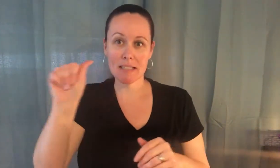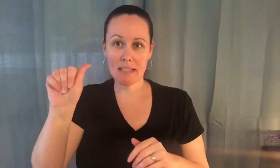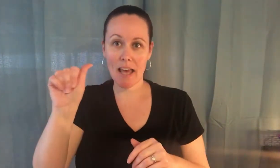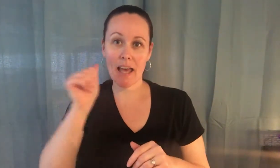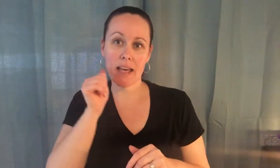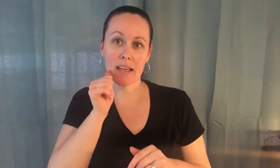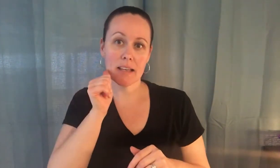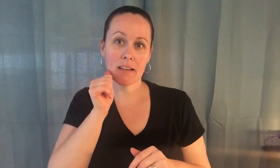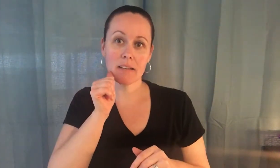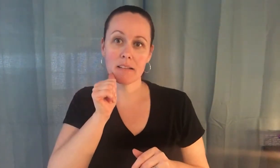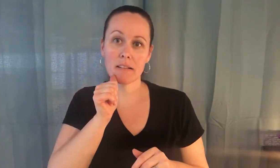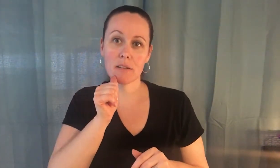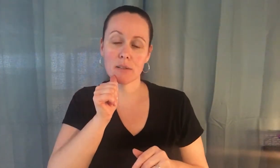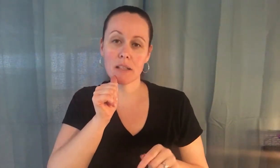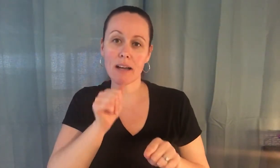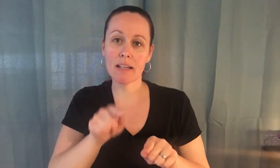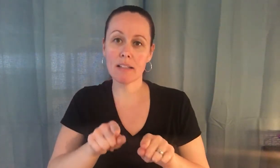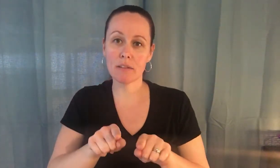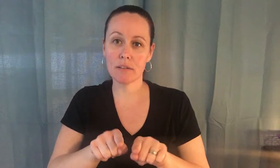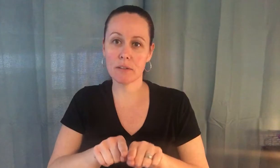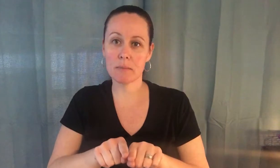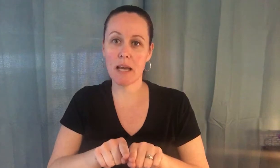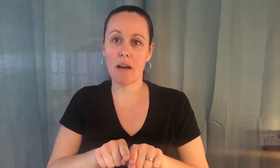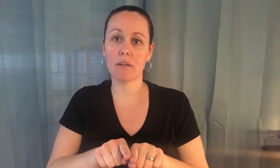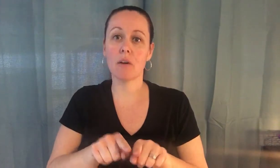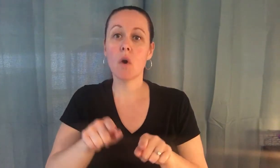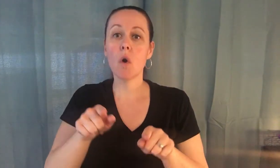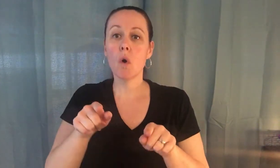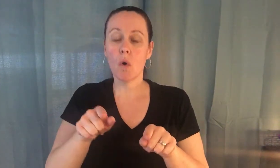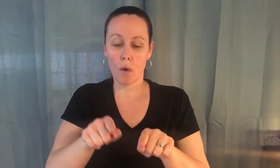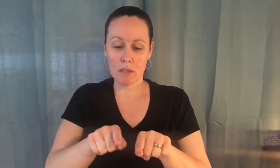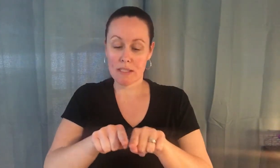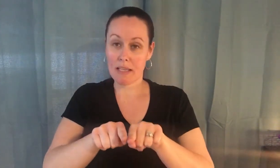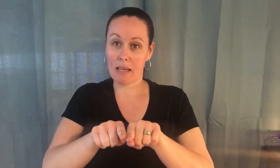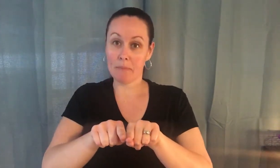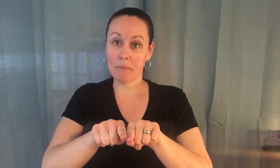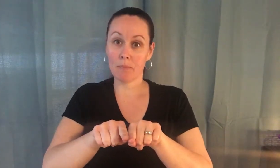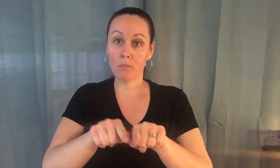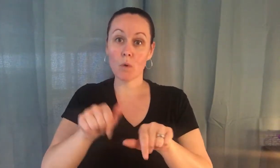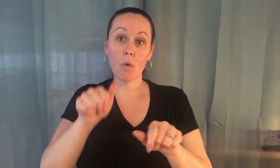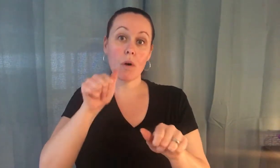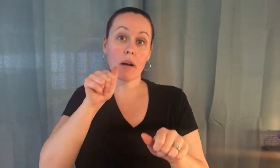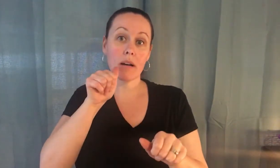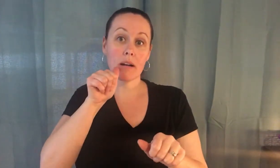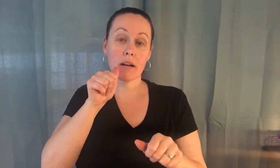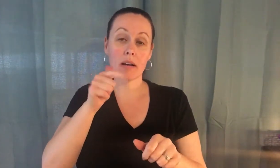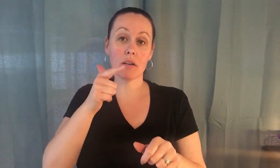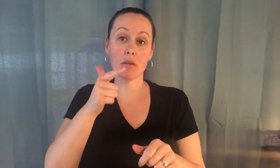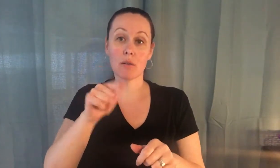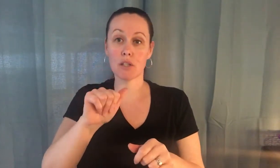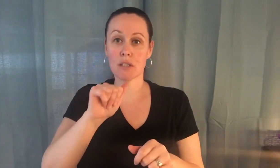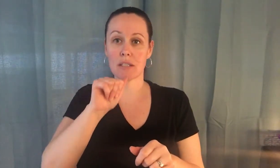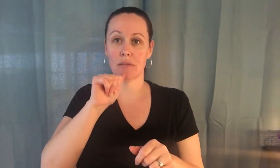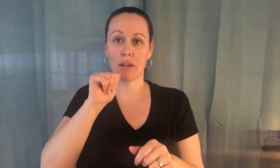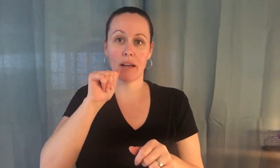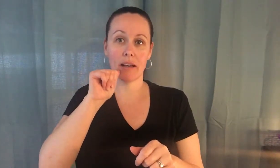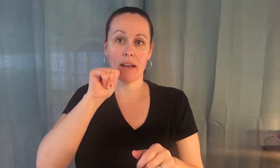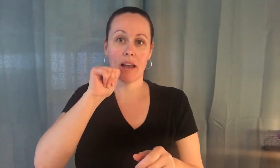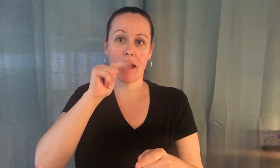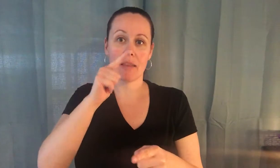the A, and you slide it, come down to same. Or you could just leave your hand and then